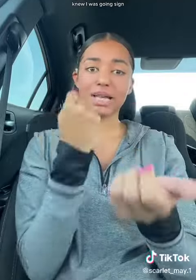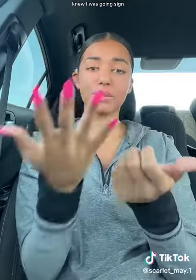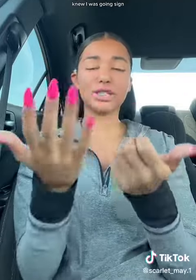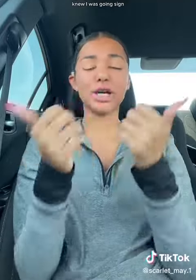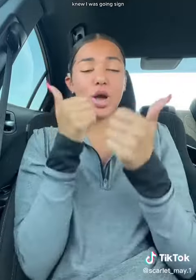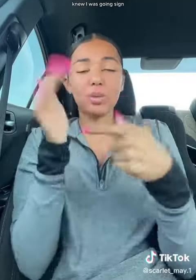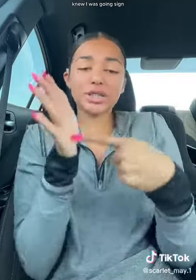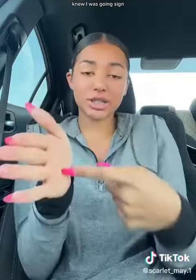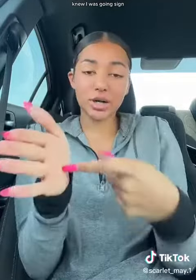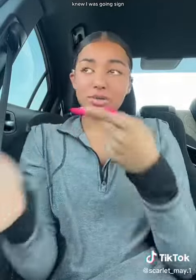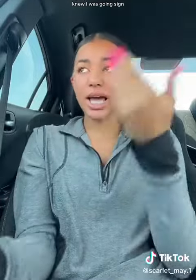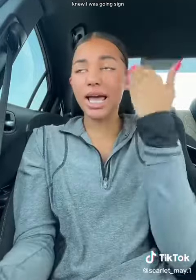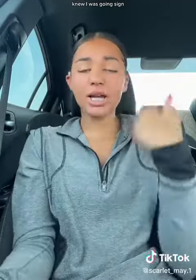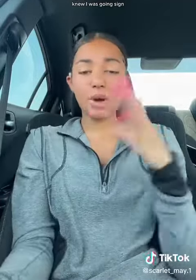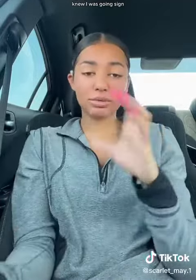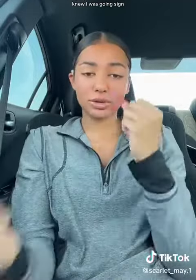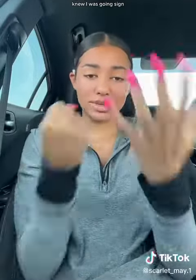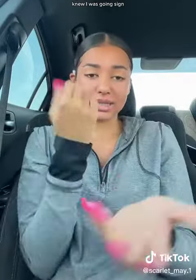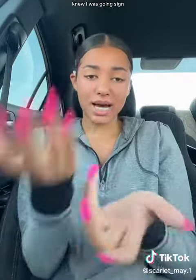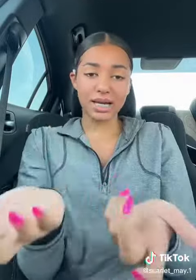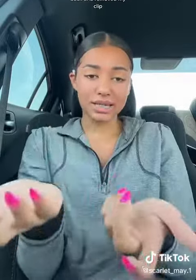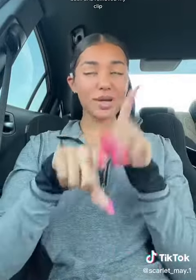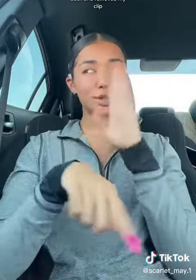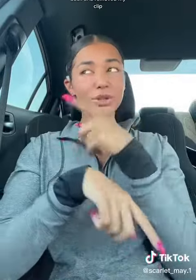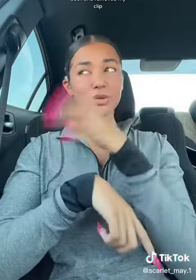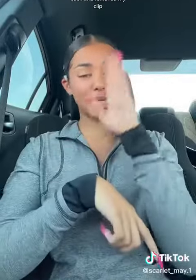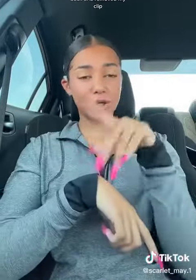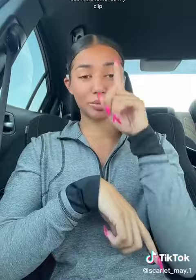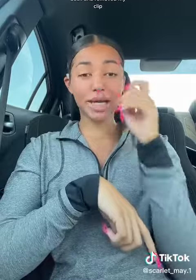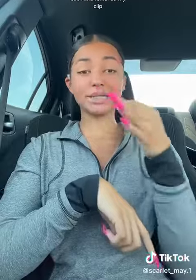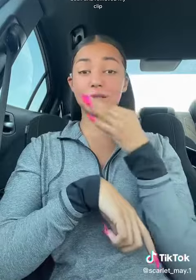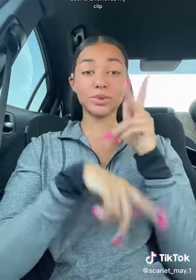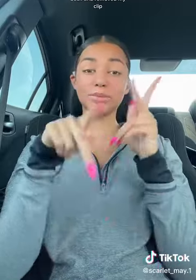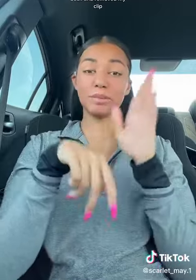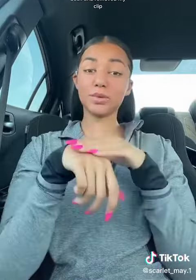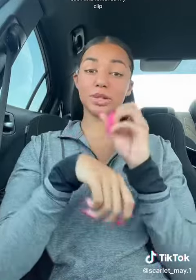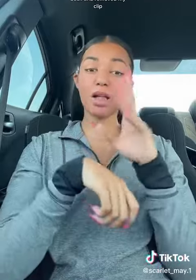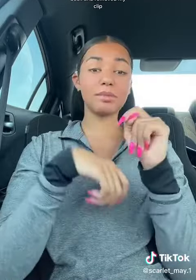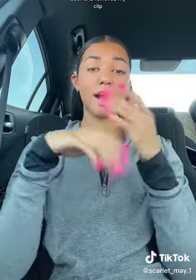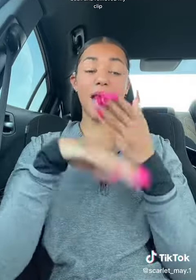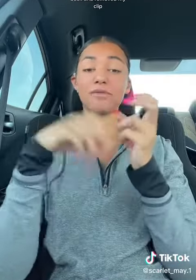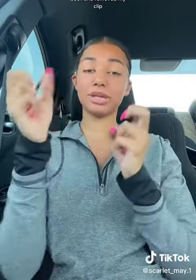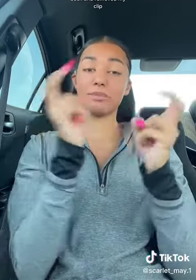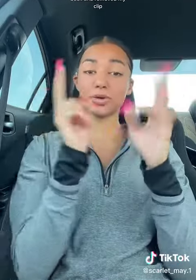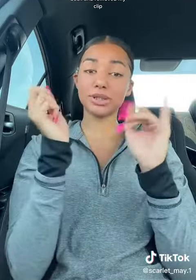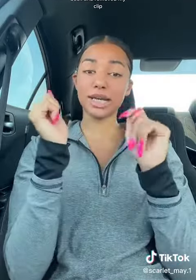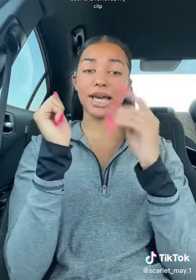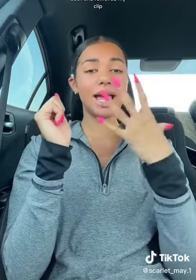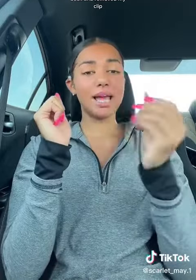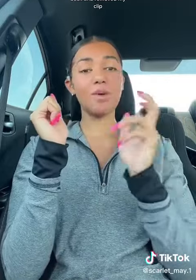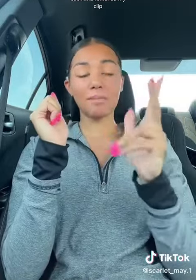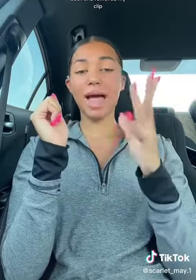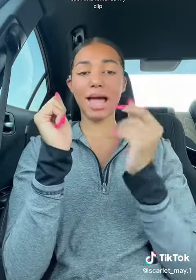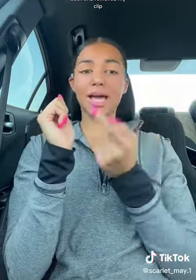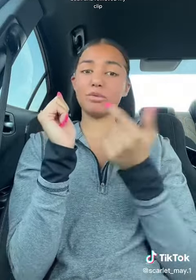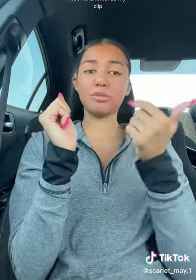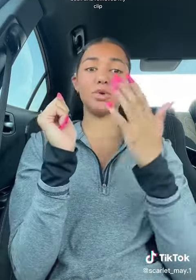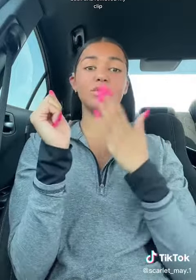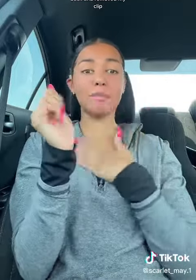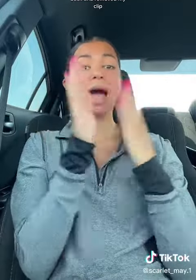language, which shows he knew I was doing sign. We also knew he knew because as soon as people was calling him out after he posted it, he went back and removed my